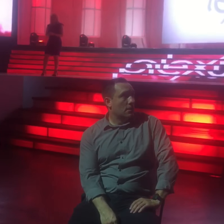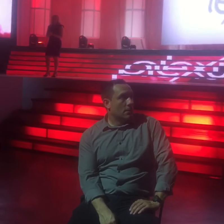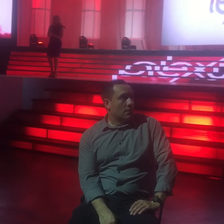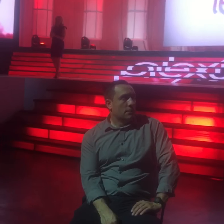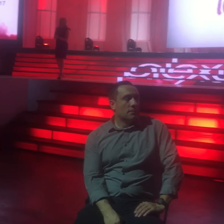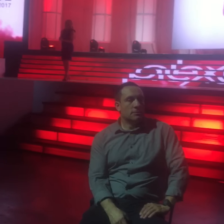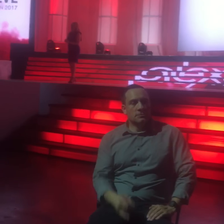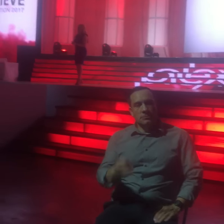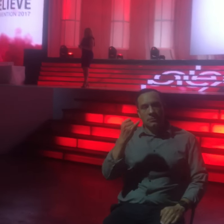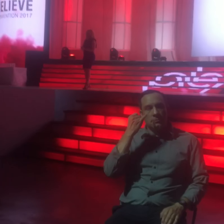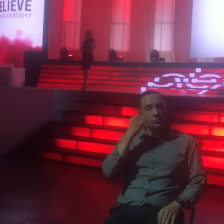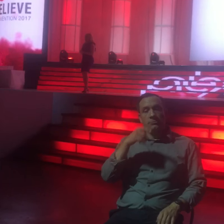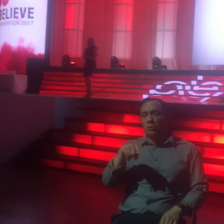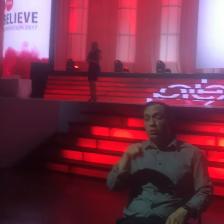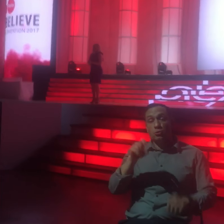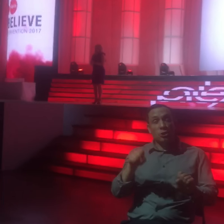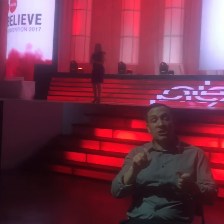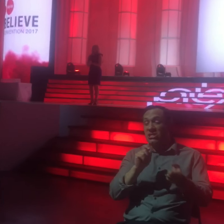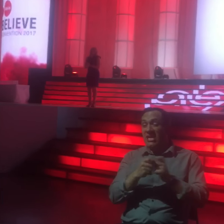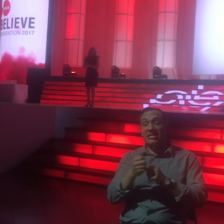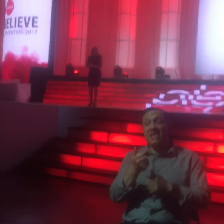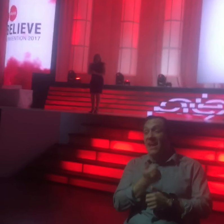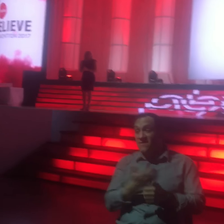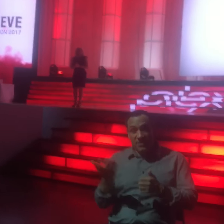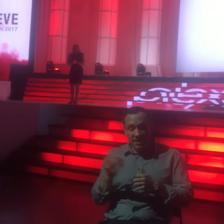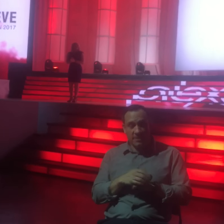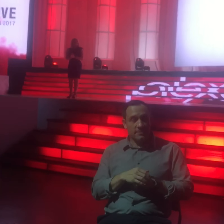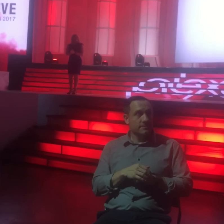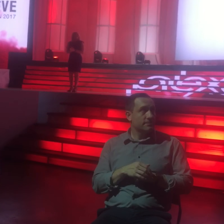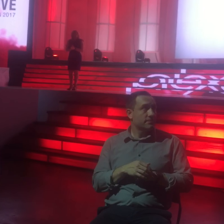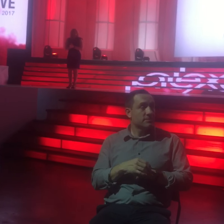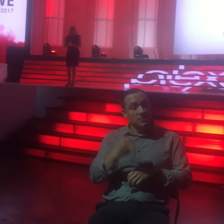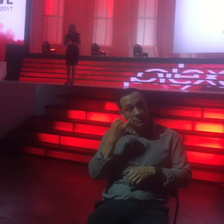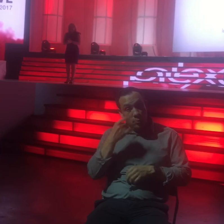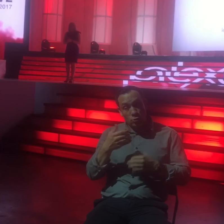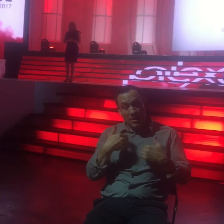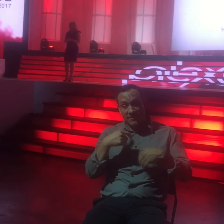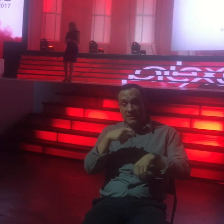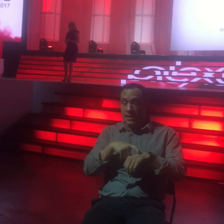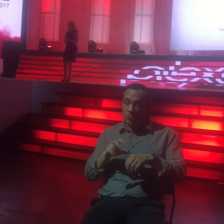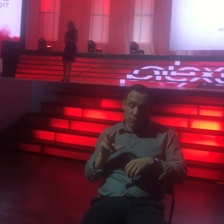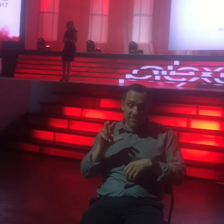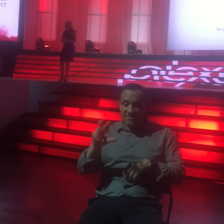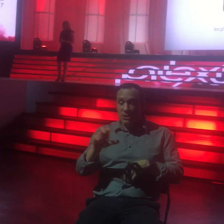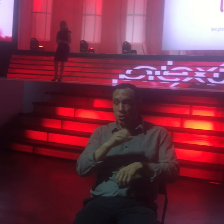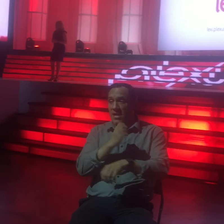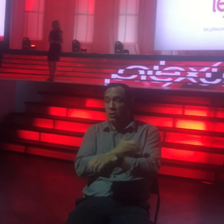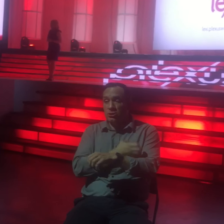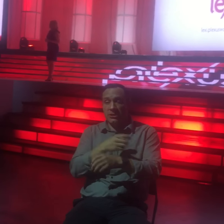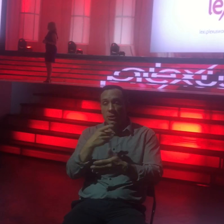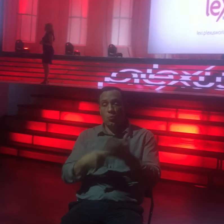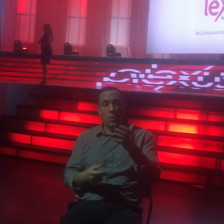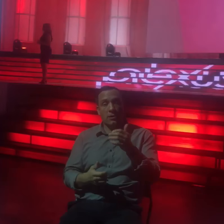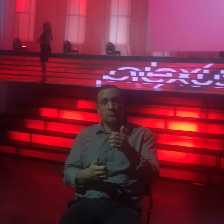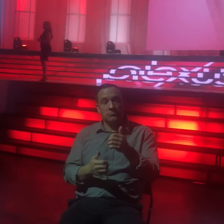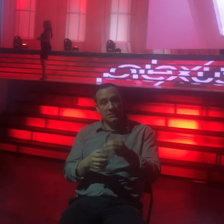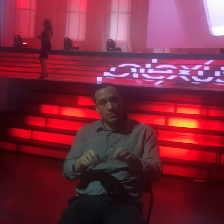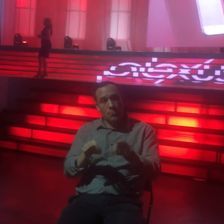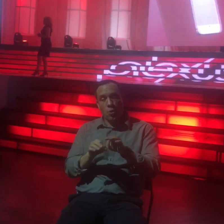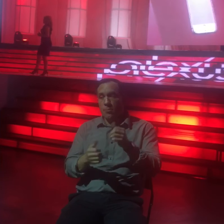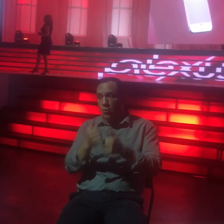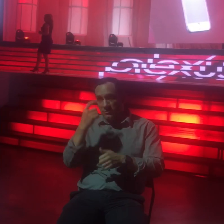What if you could change everything? What if you could have time to invest your energy in what matters most to you? What if you